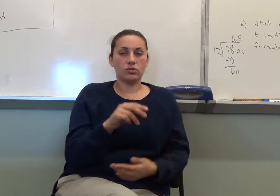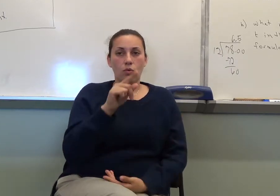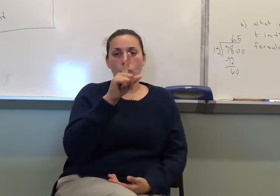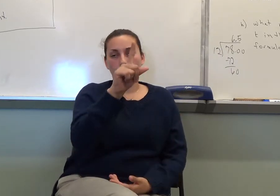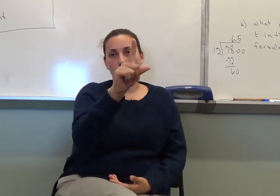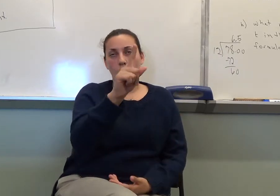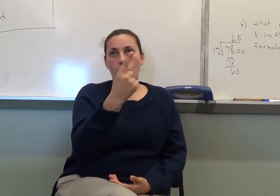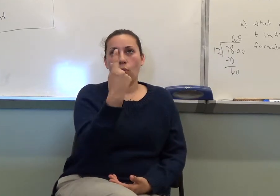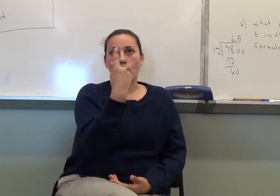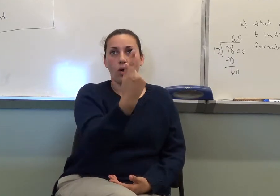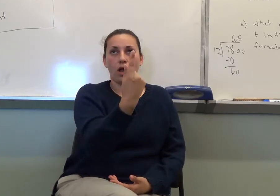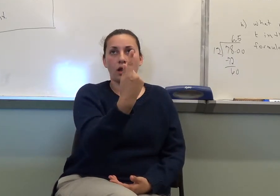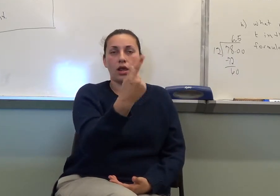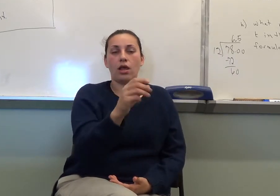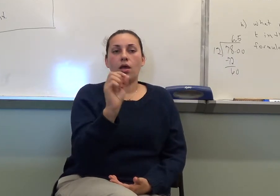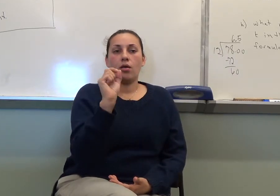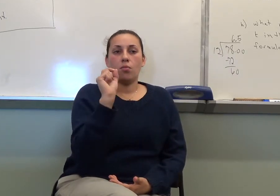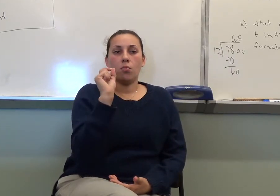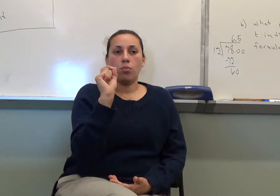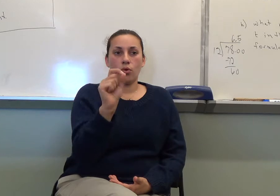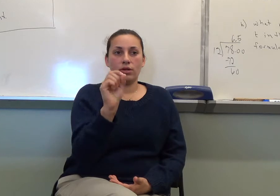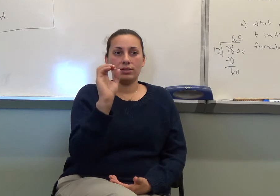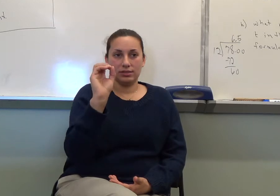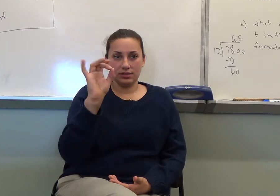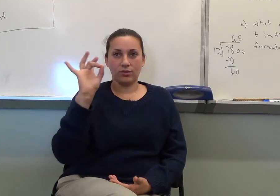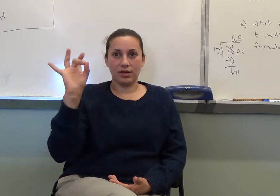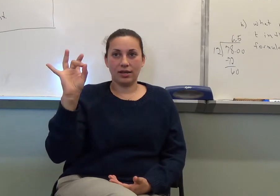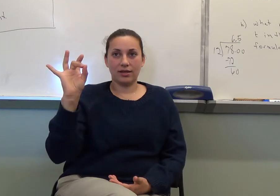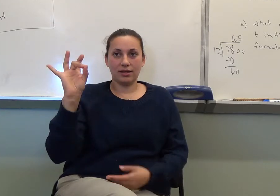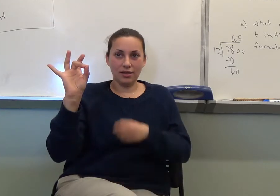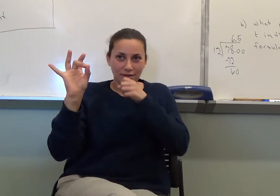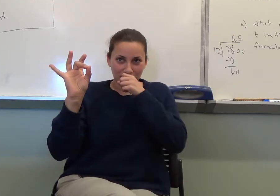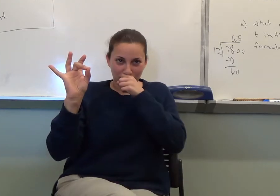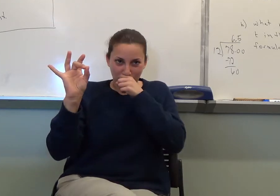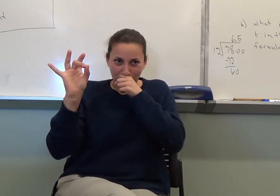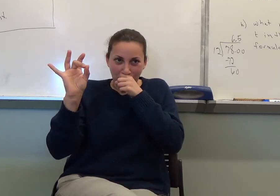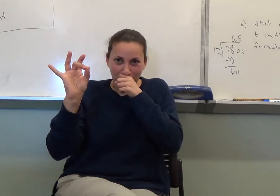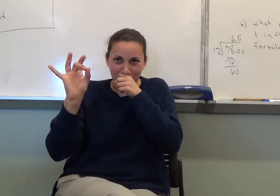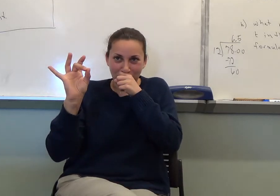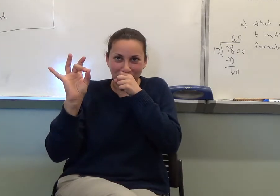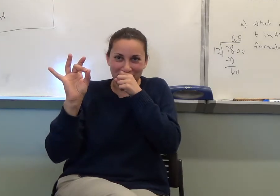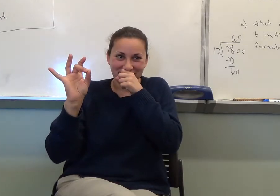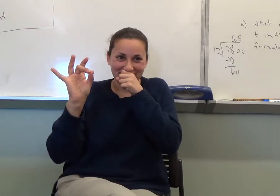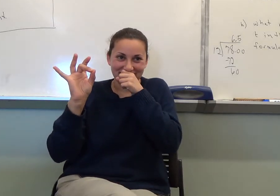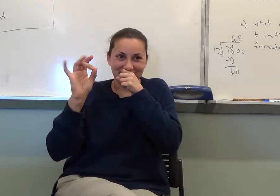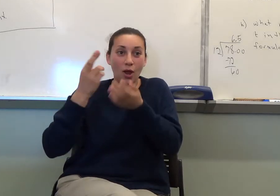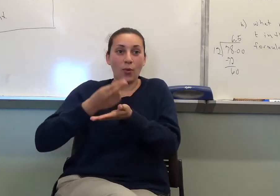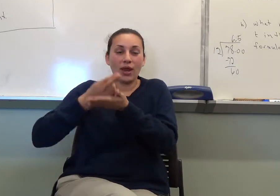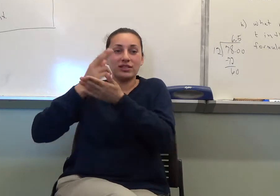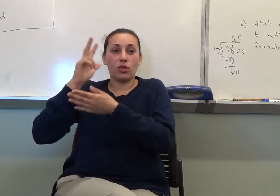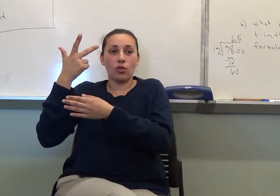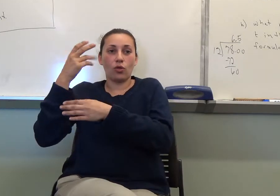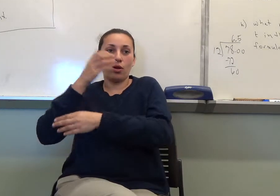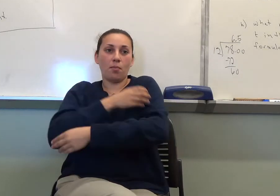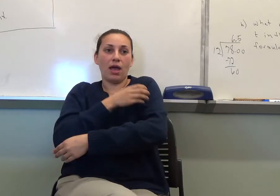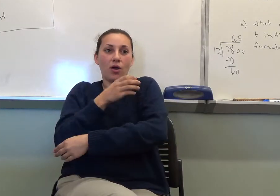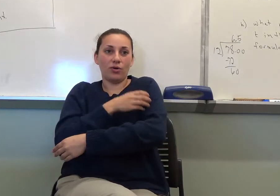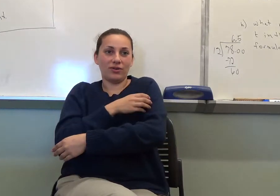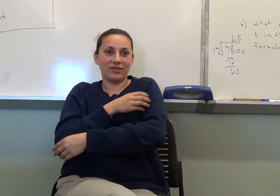1.08, and that's going to be raised to the third power, right? So if we do this, if we follow